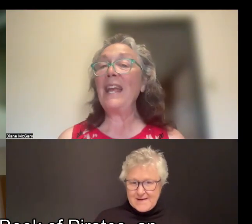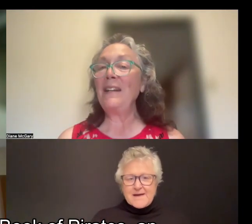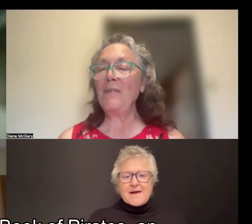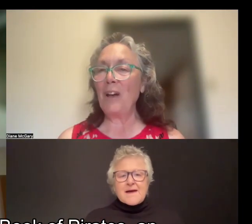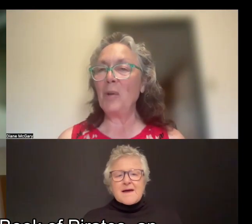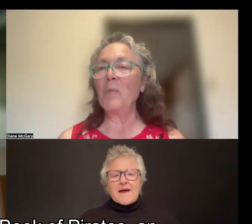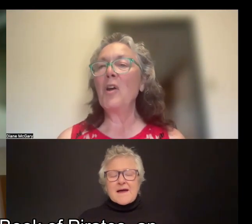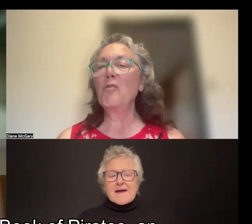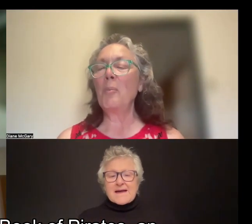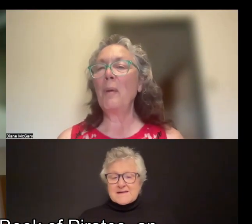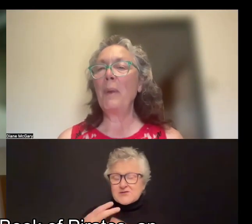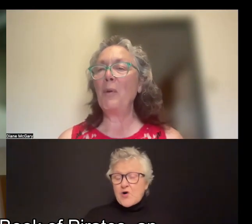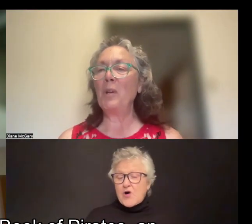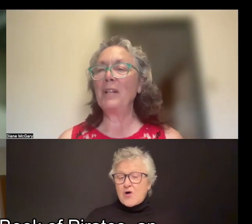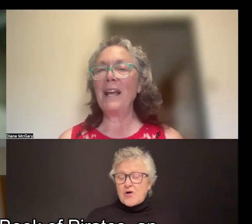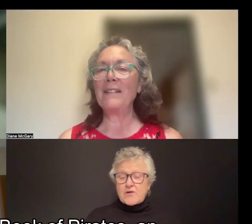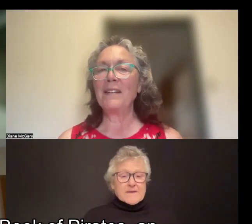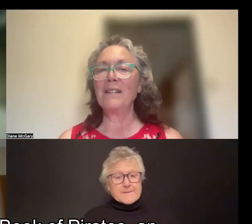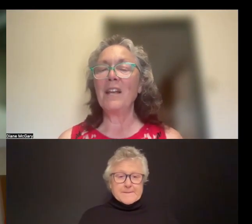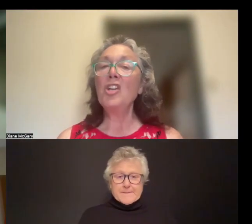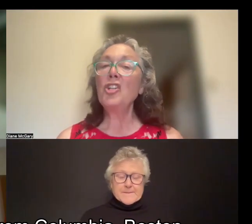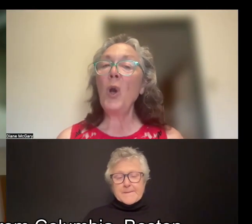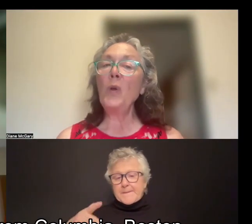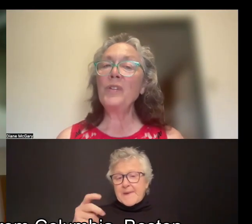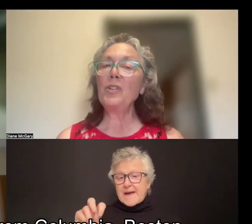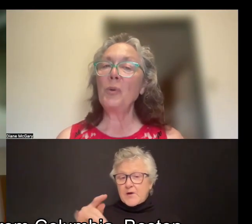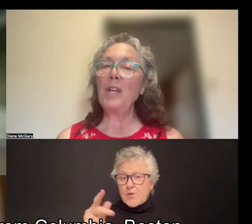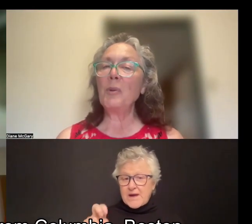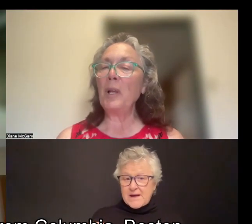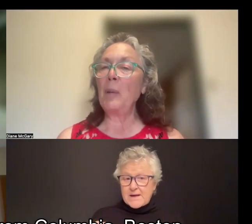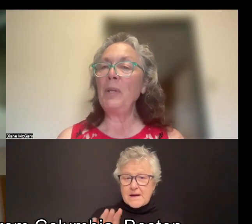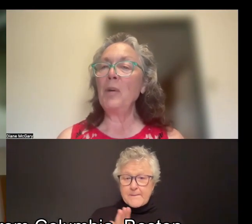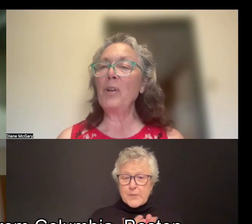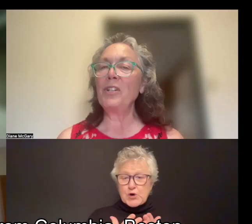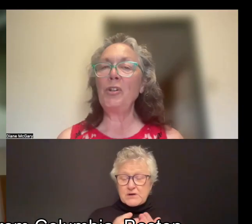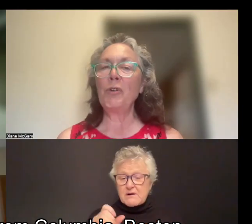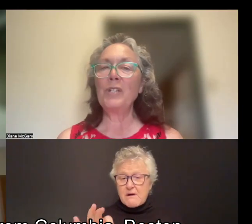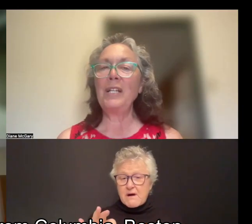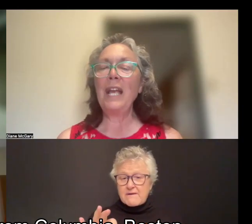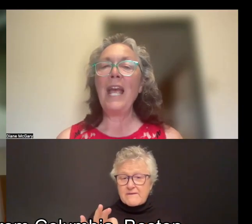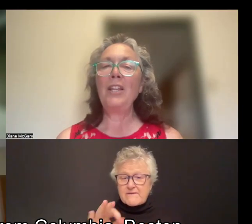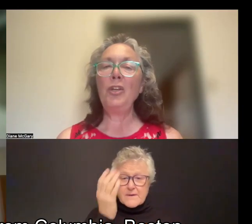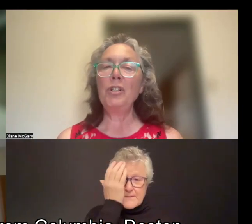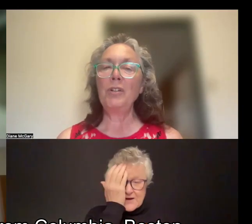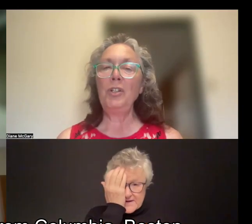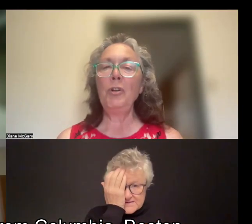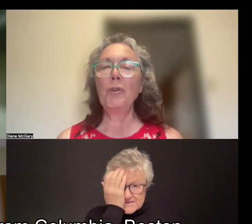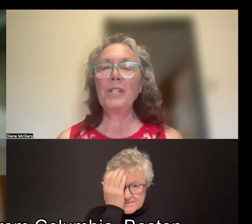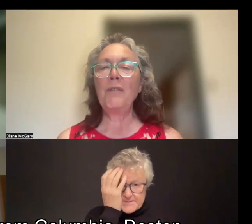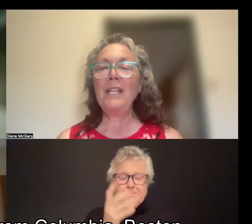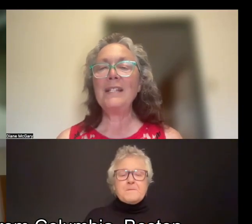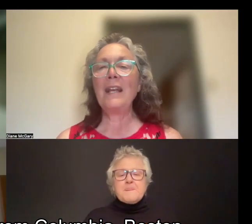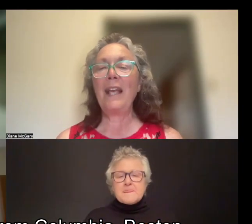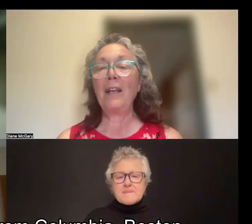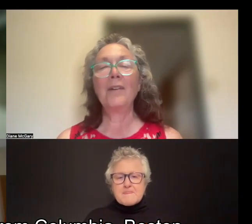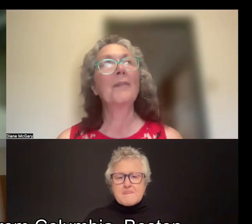Pirates, an edited volume from Penguin Classics. She holds degrees from Columbia, Boston University, and the